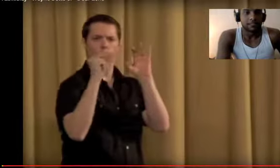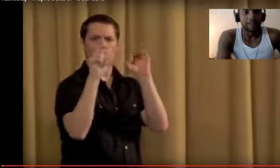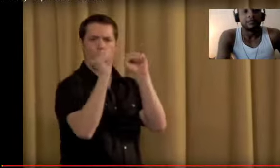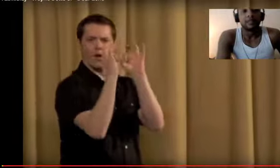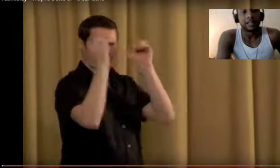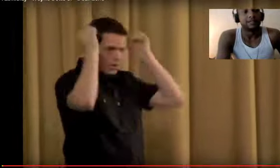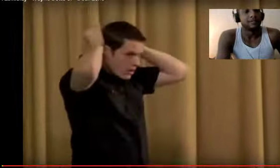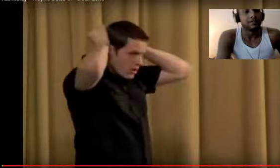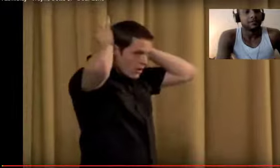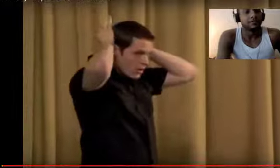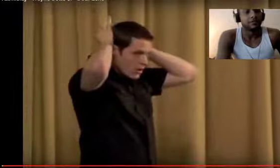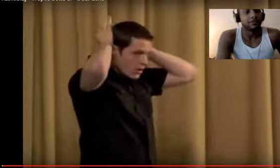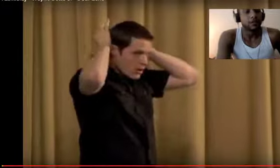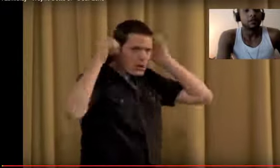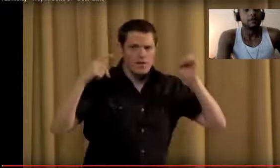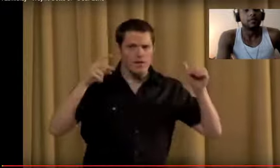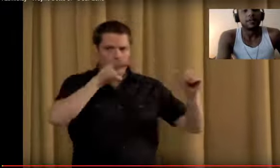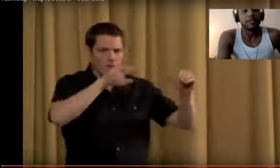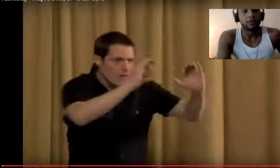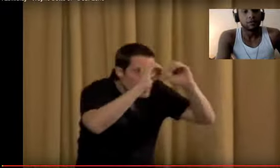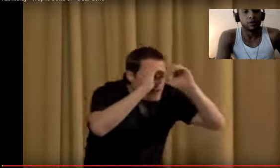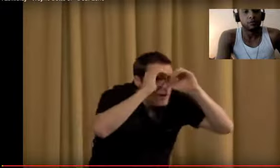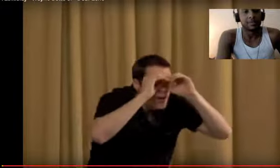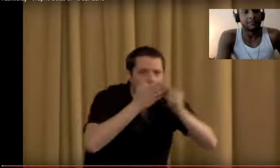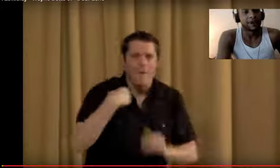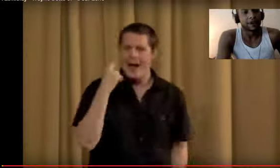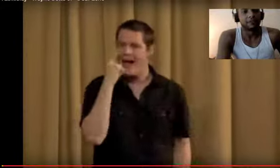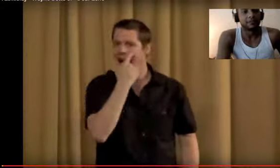Deaf lens. Looking at the world through deaf eyes.